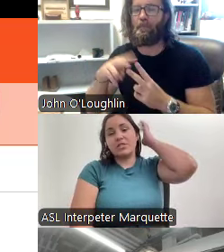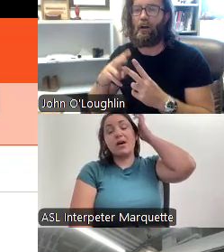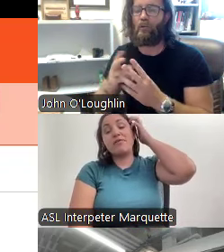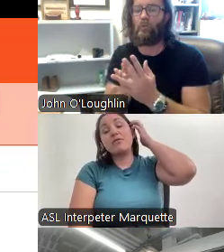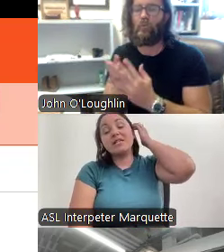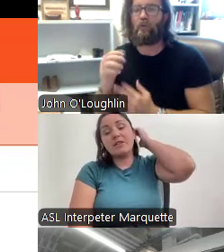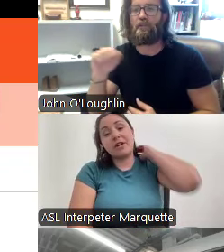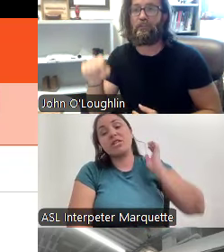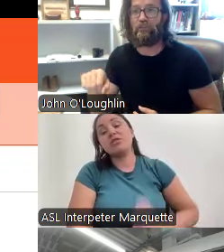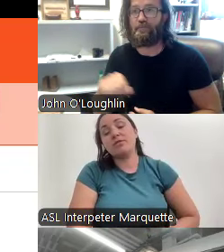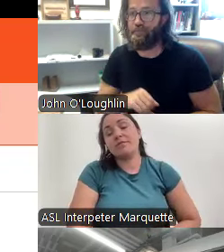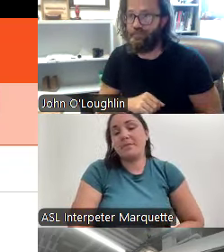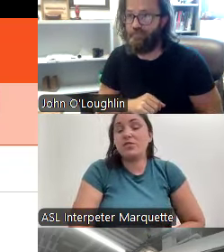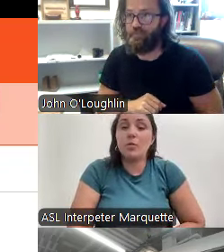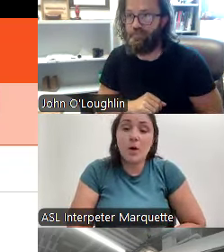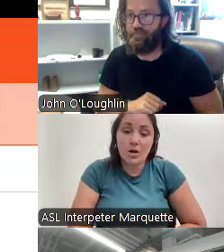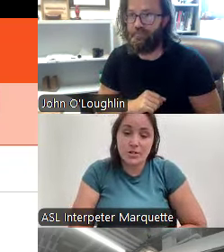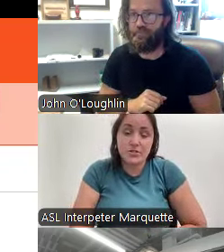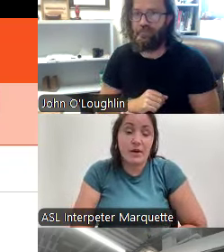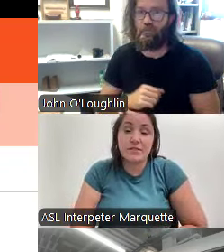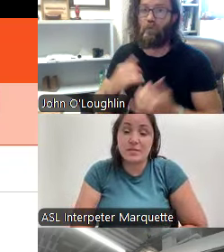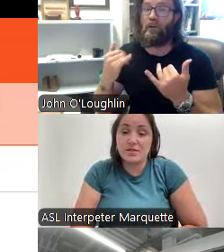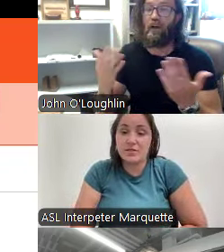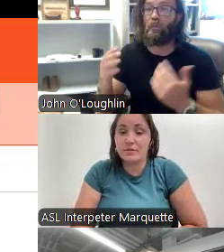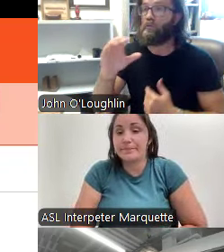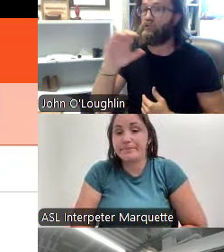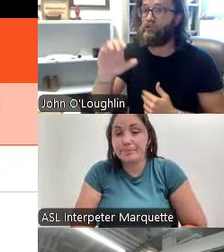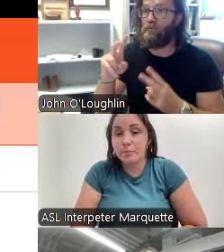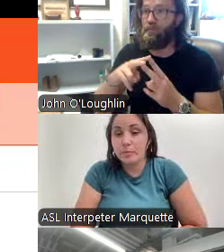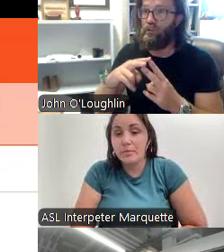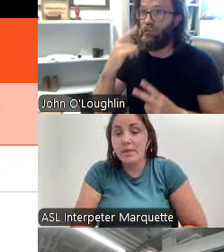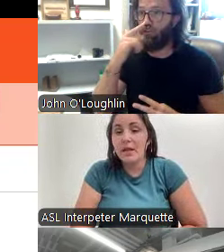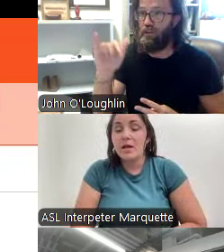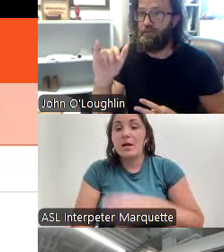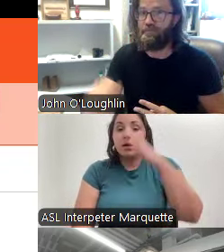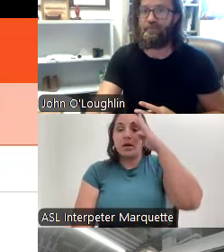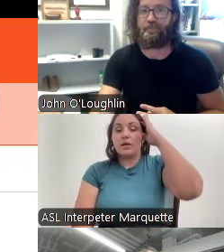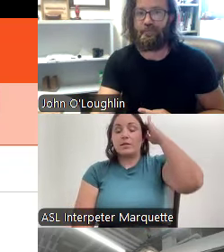continuing on. So we'll have 3 different Zoom partners throughout the semester.